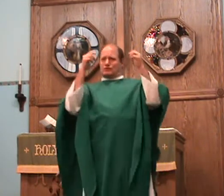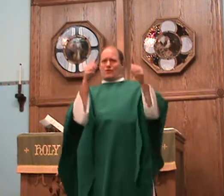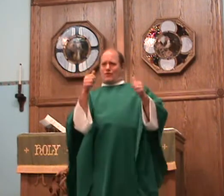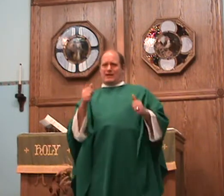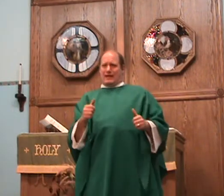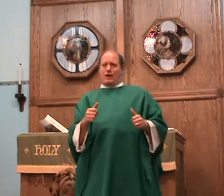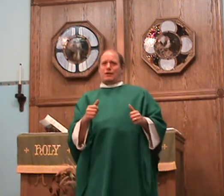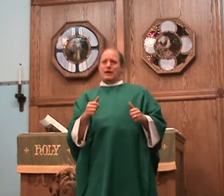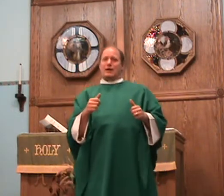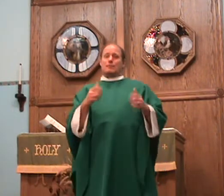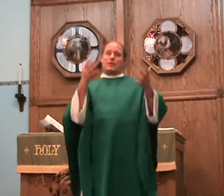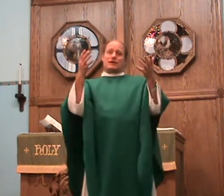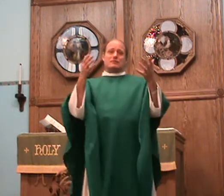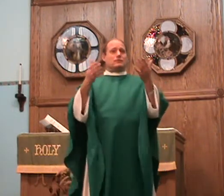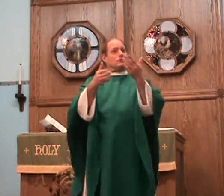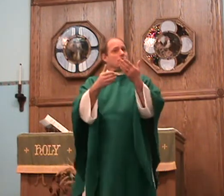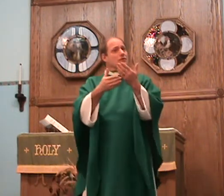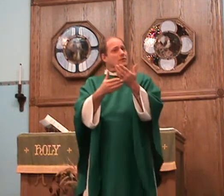are going down, but